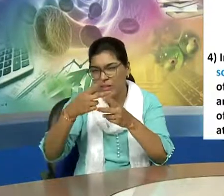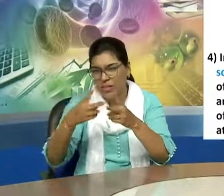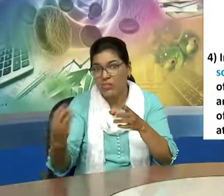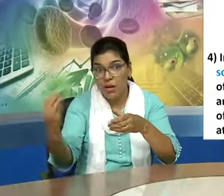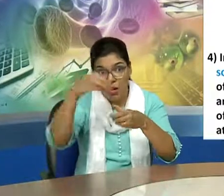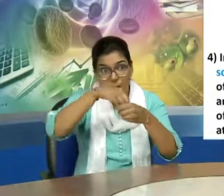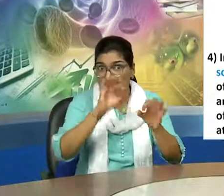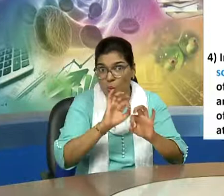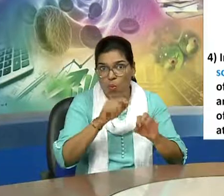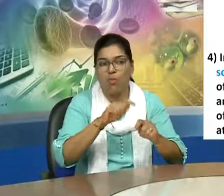and